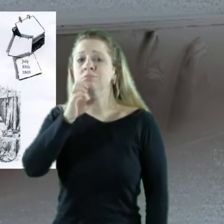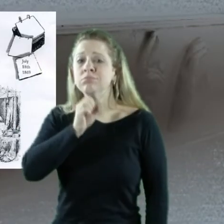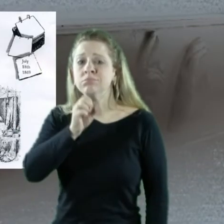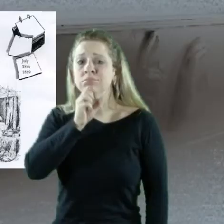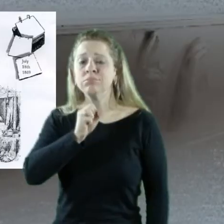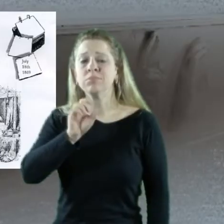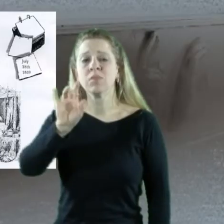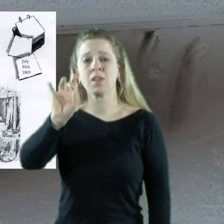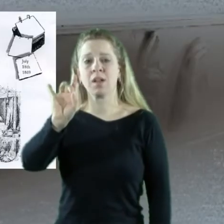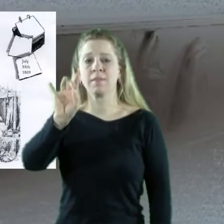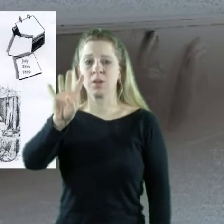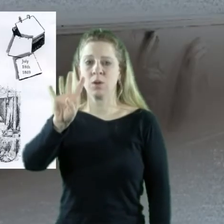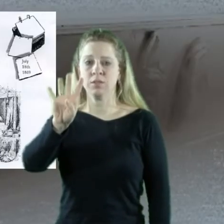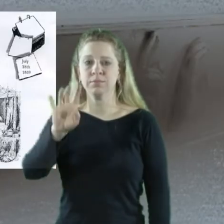He was 84 years old.